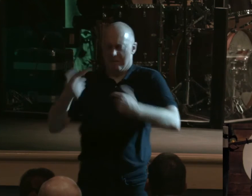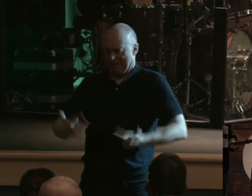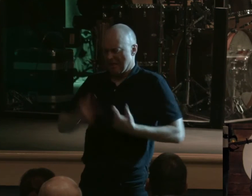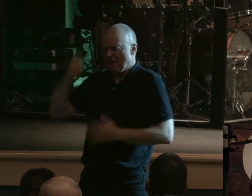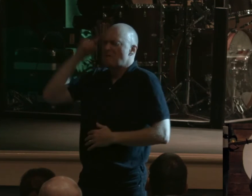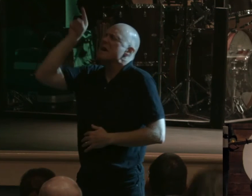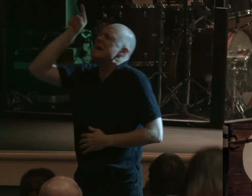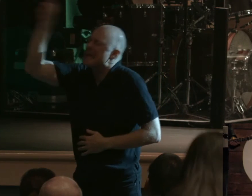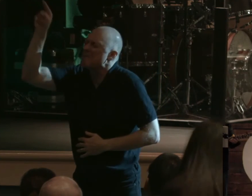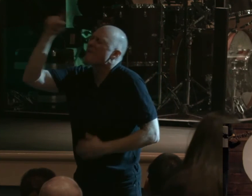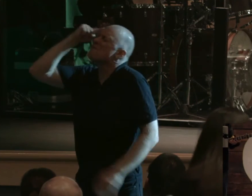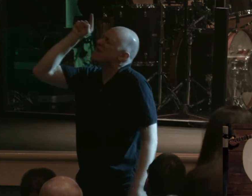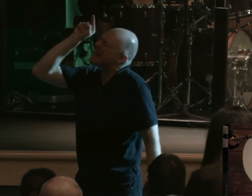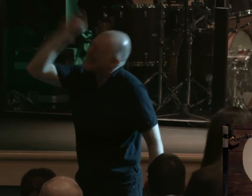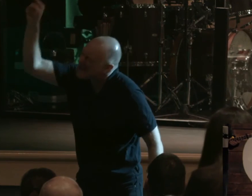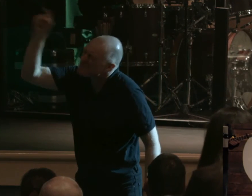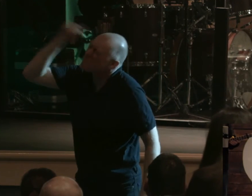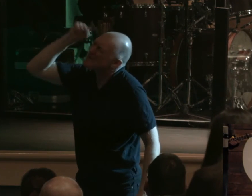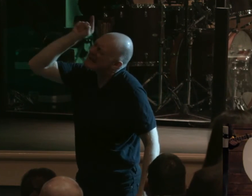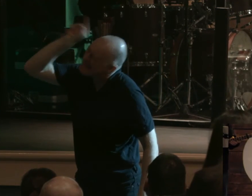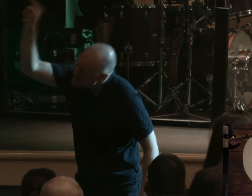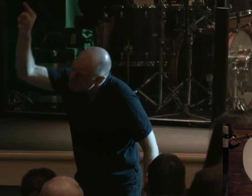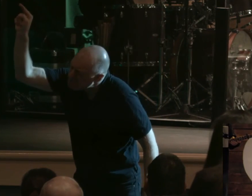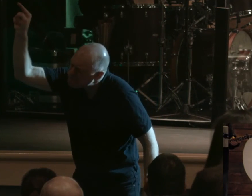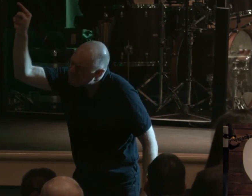him, but for him.